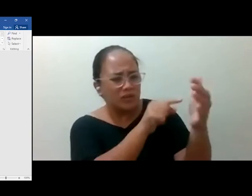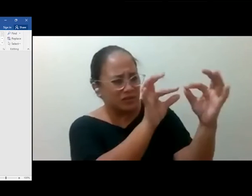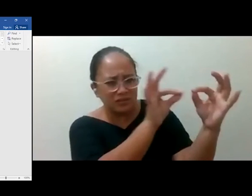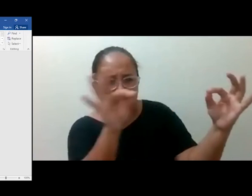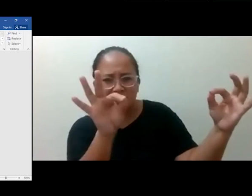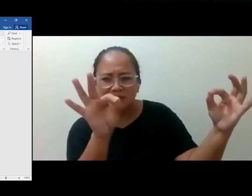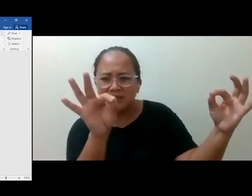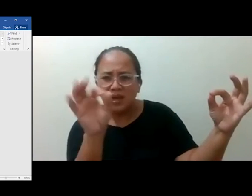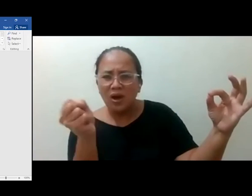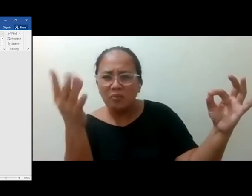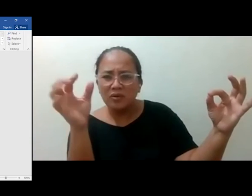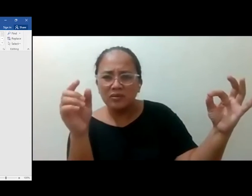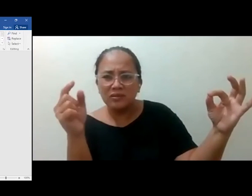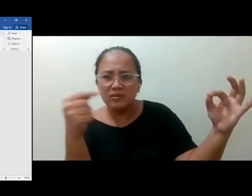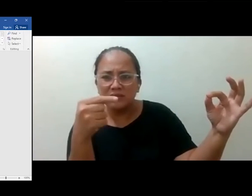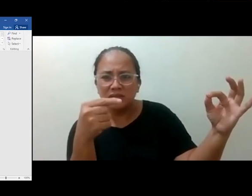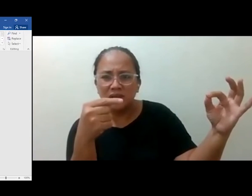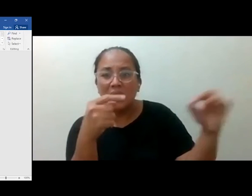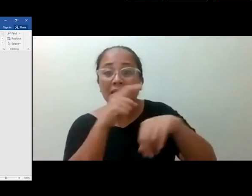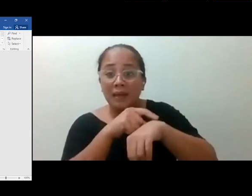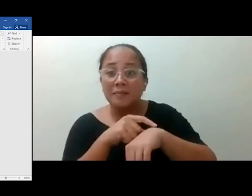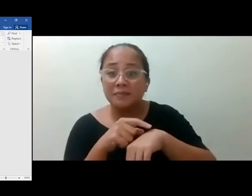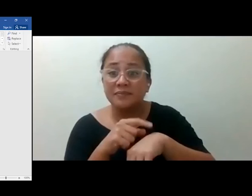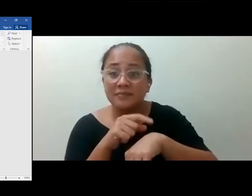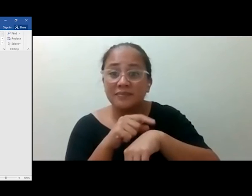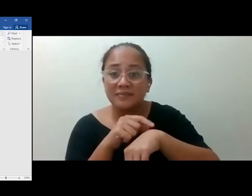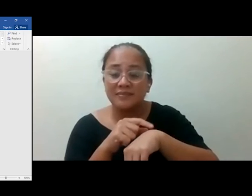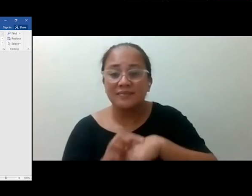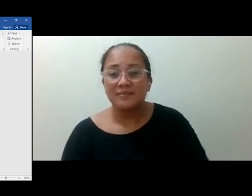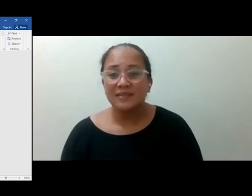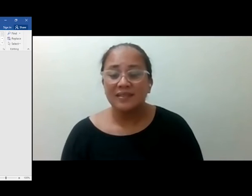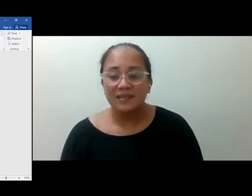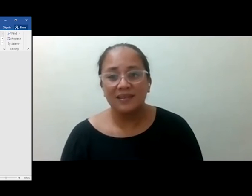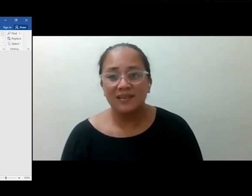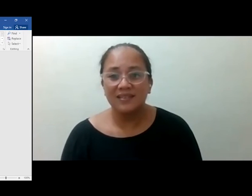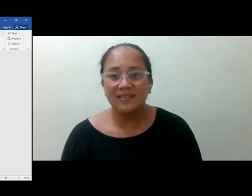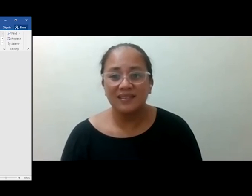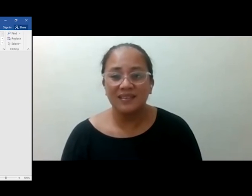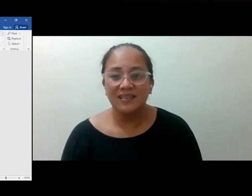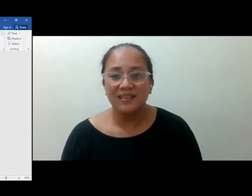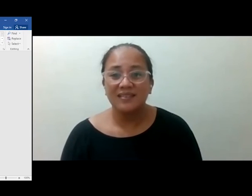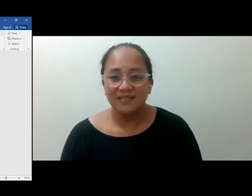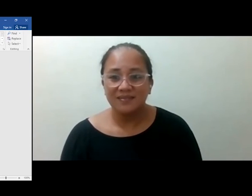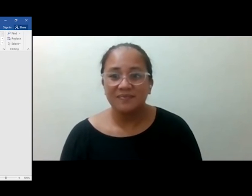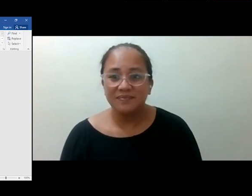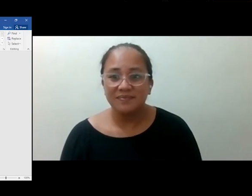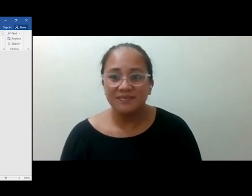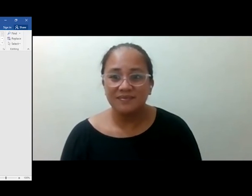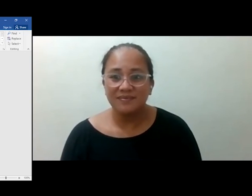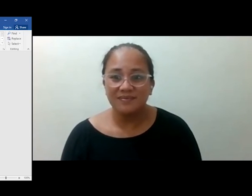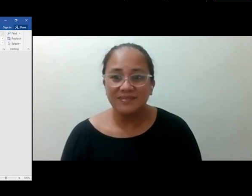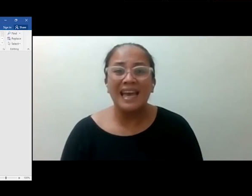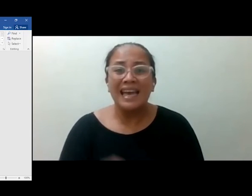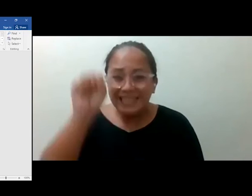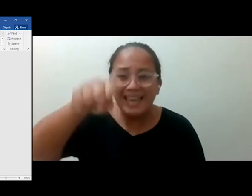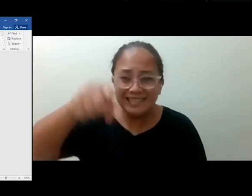Ray is saying 3 hours. Marvin saying 3 Well, hours. Not saying time.